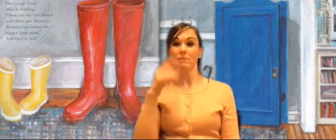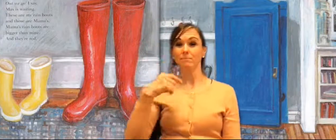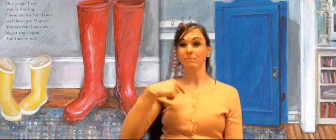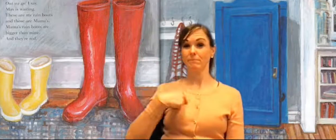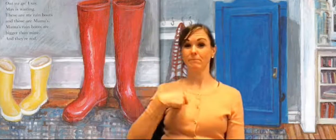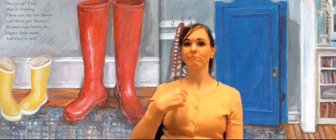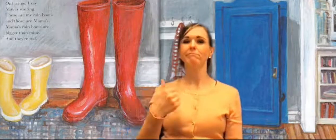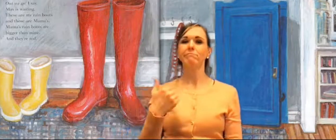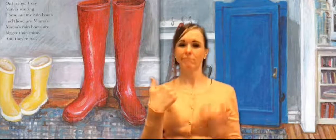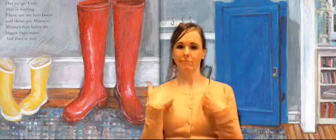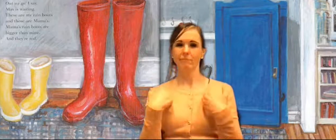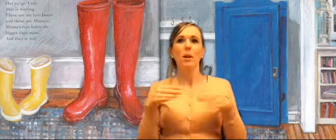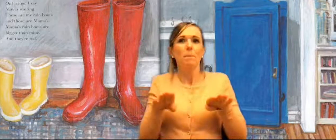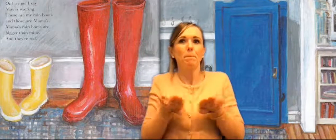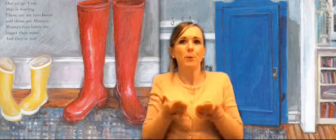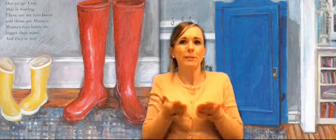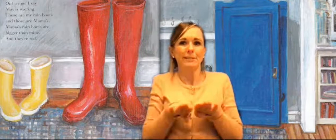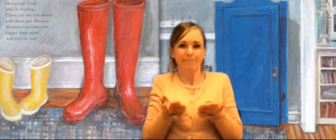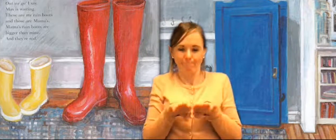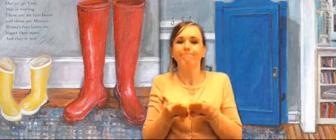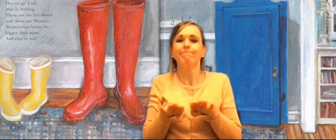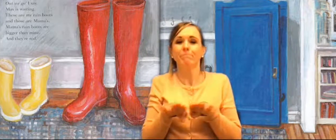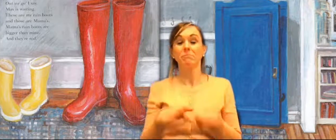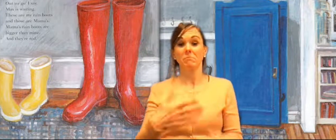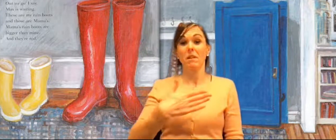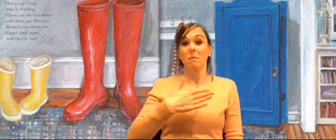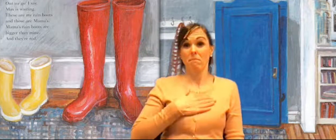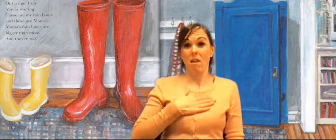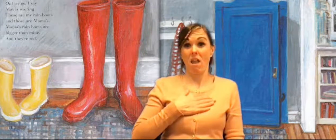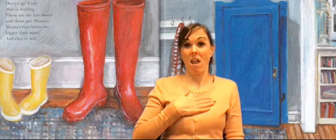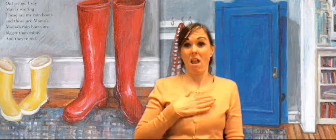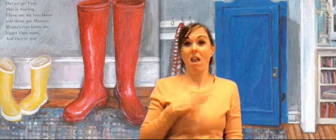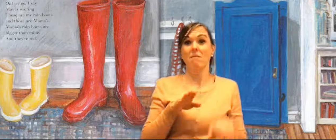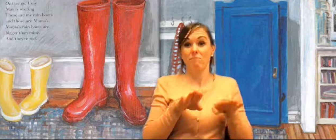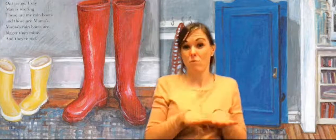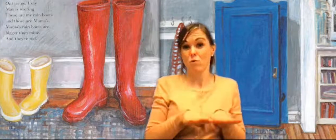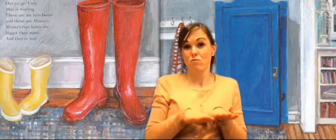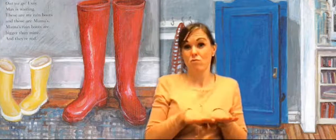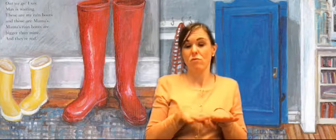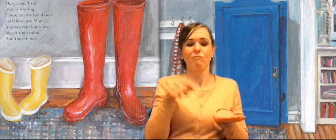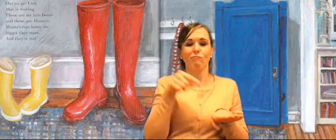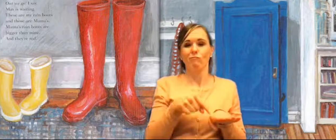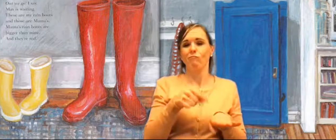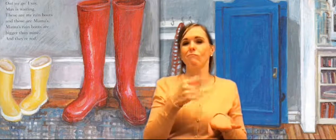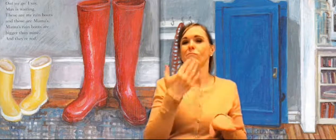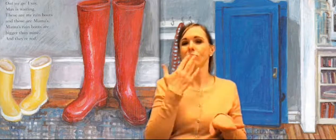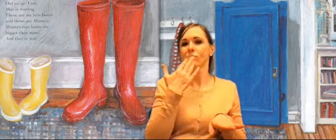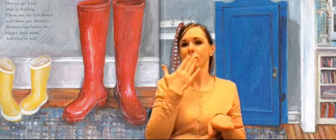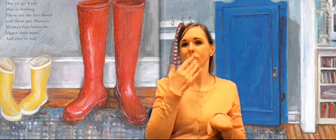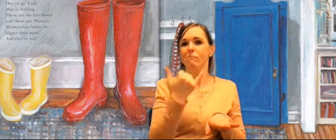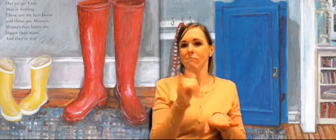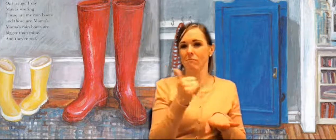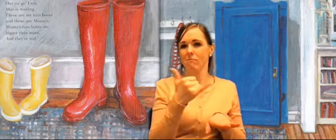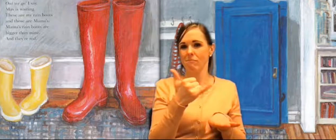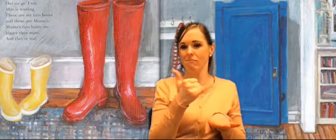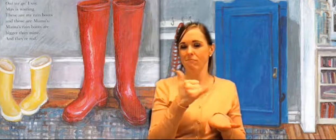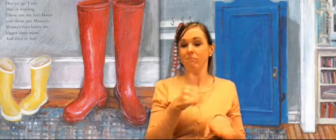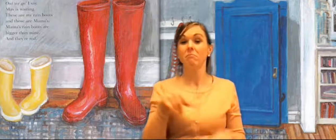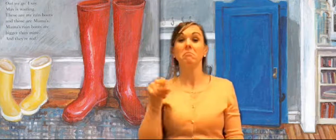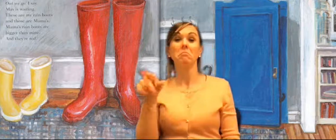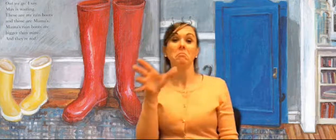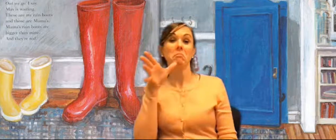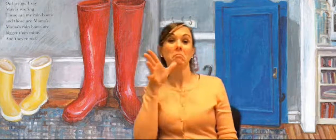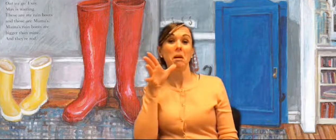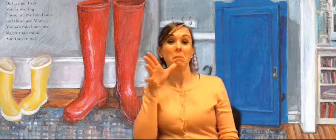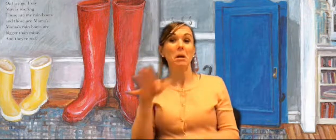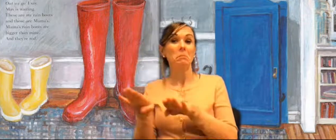Mama and me have boots. My boots are the color yellow. Mama's boots are the